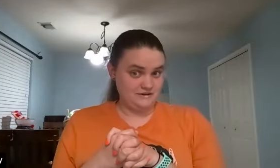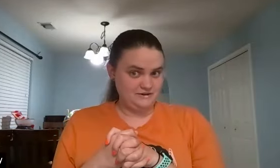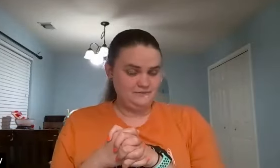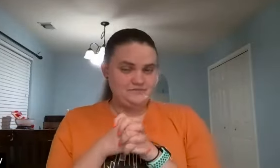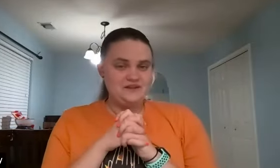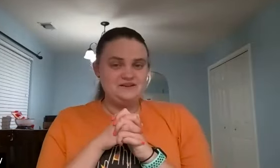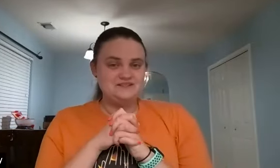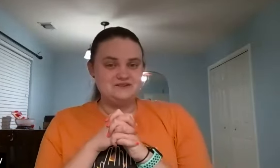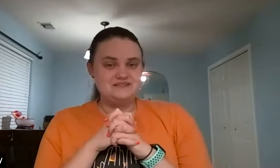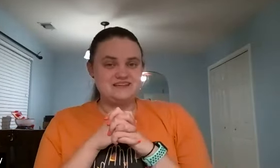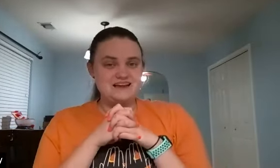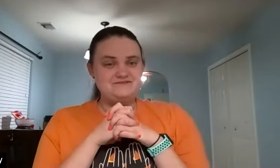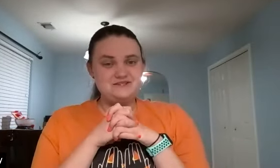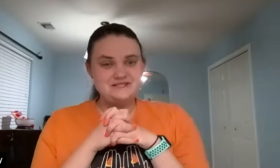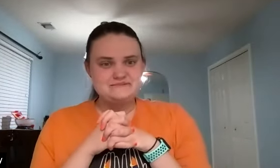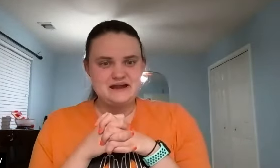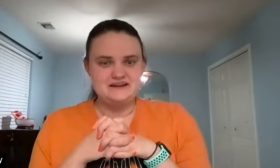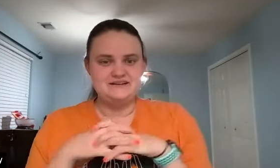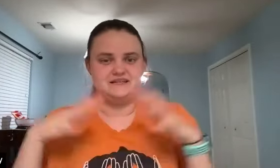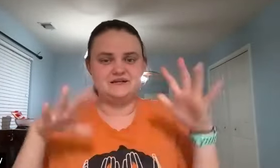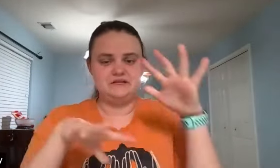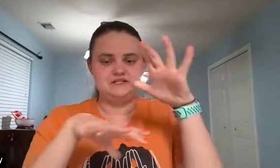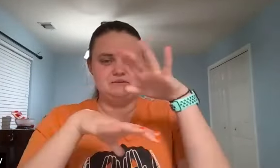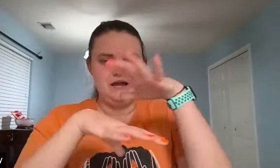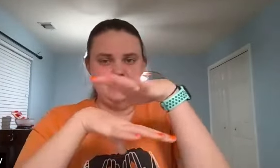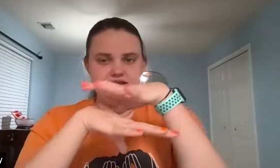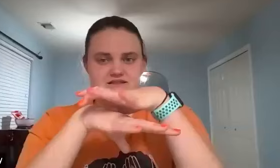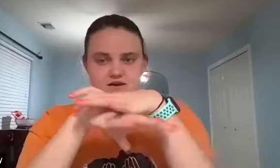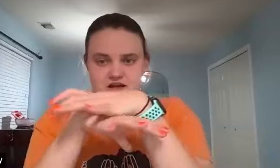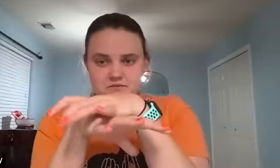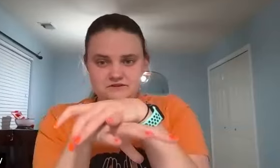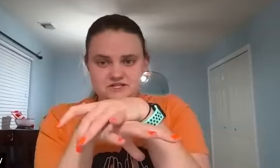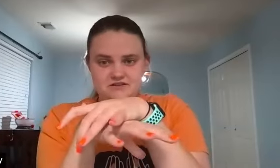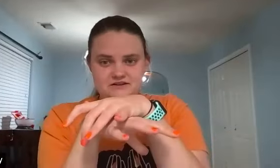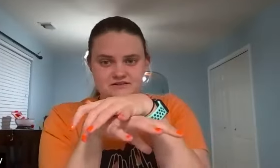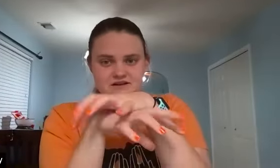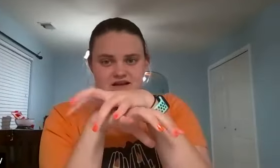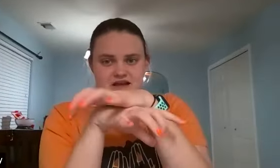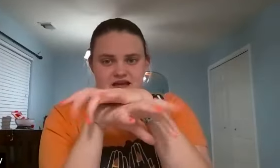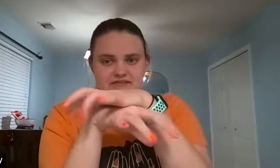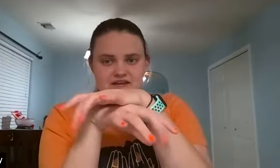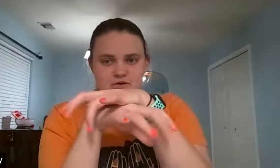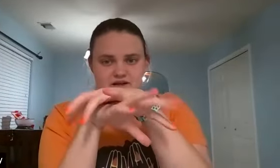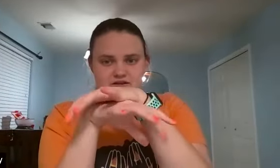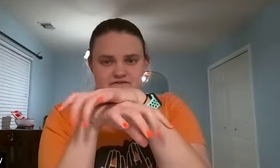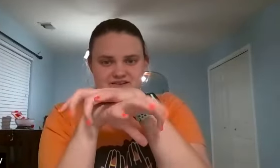spider. So the sign for spider is going to be two hands on top of each other, and then you wiggle your